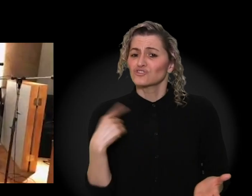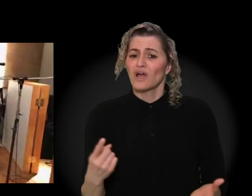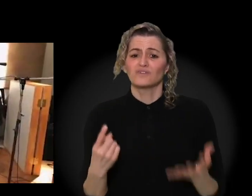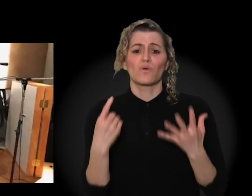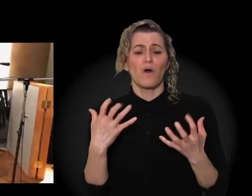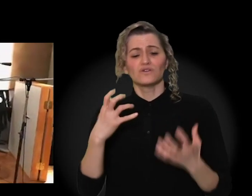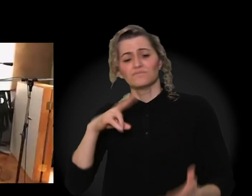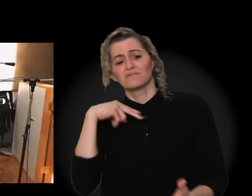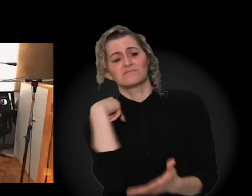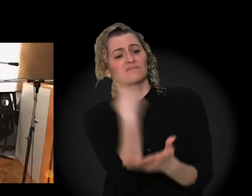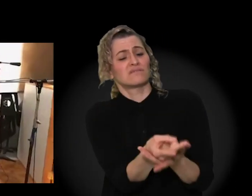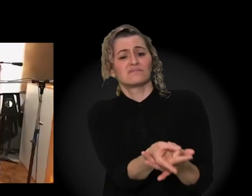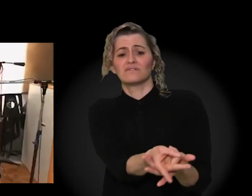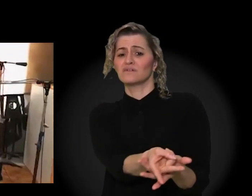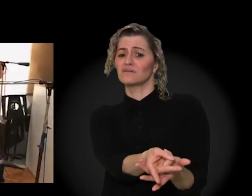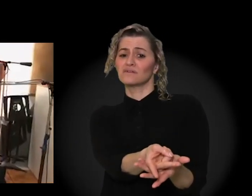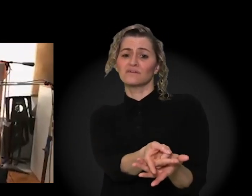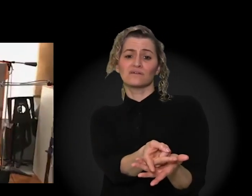I just wanna be